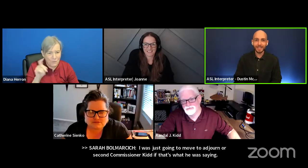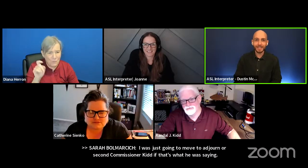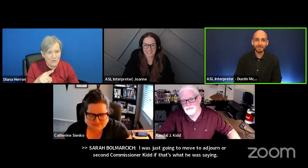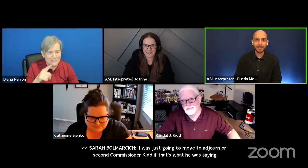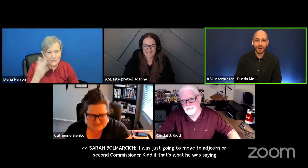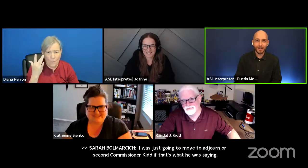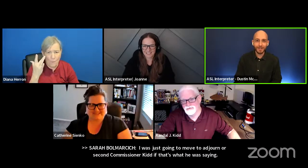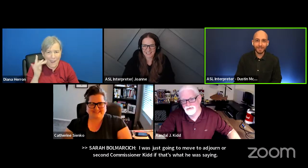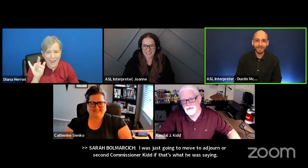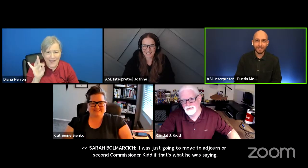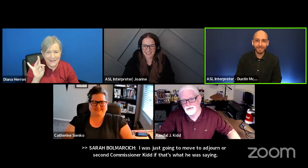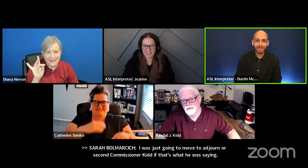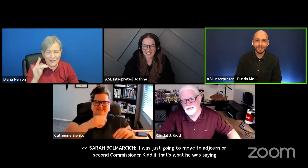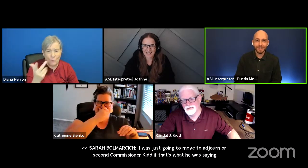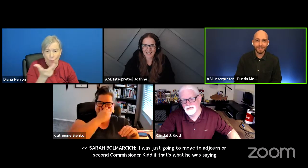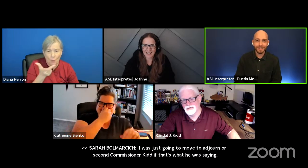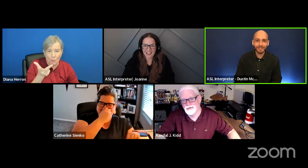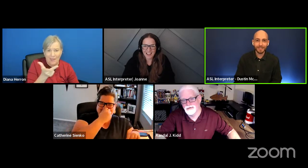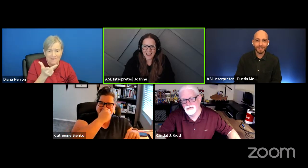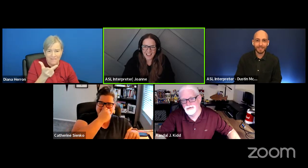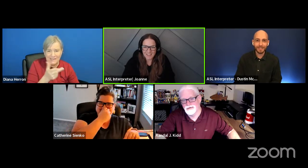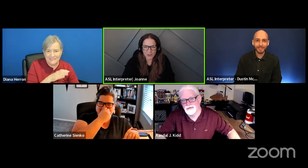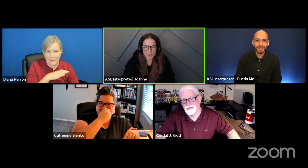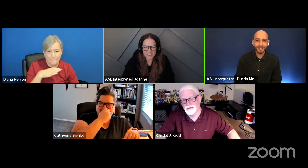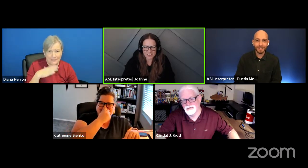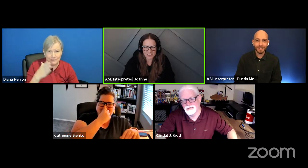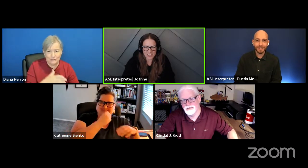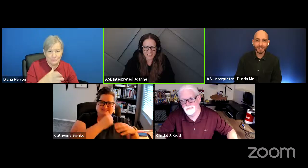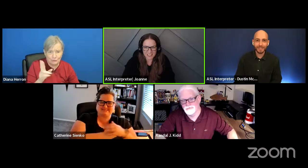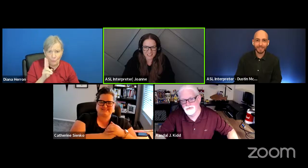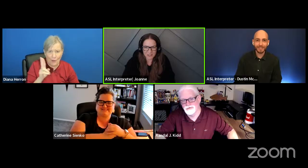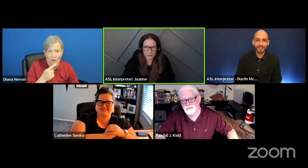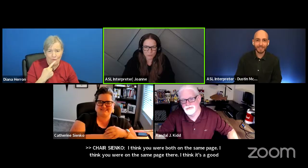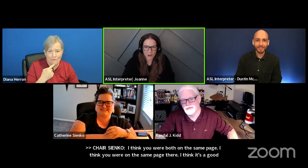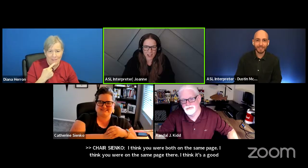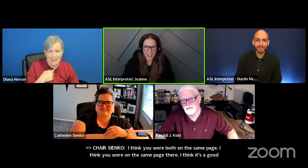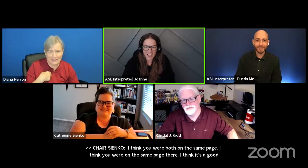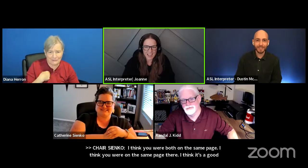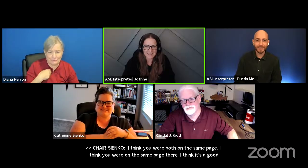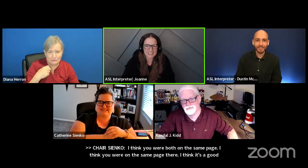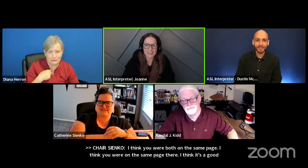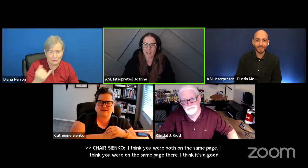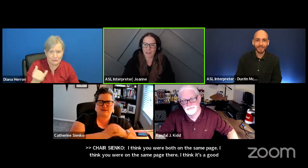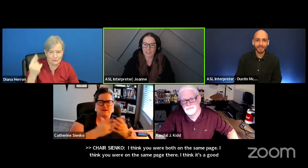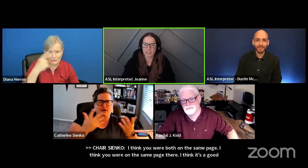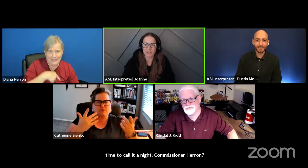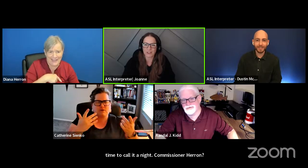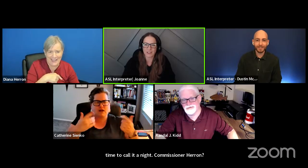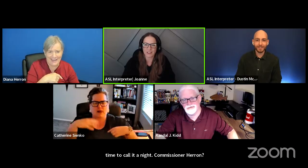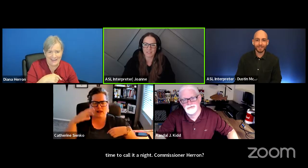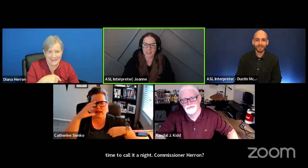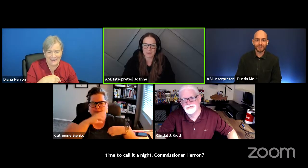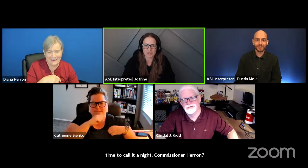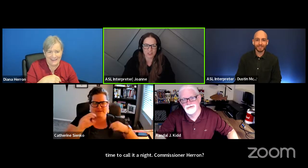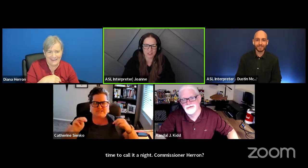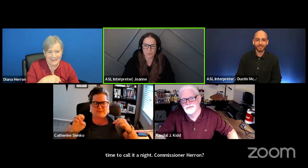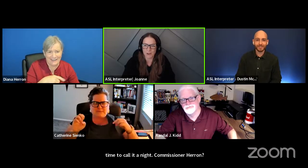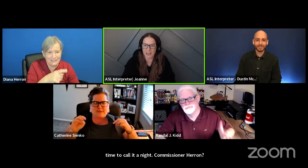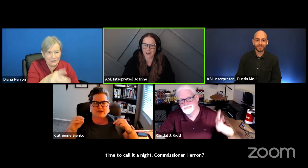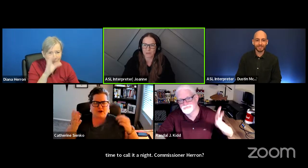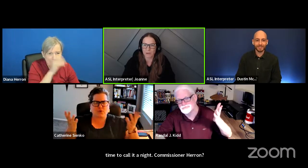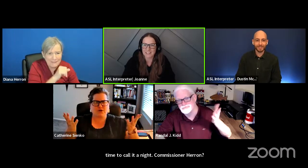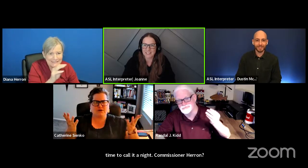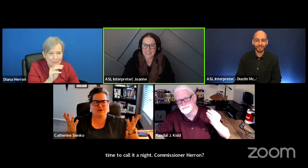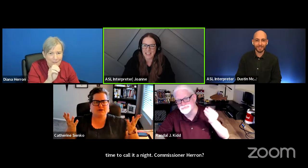night. Commissioner Herron? I have a question. Why did all three of the